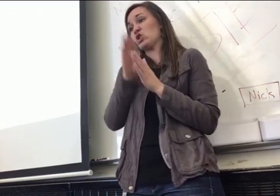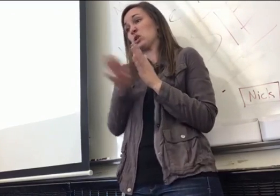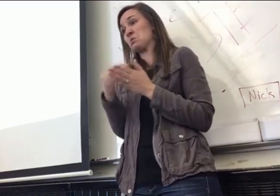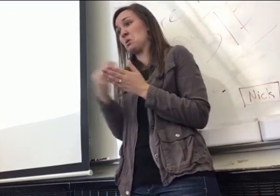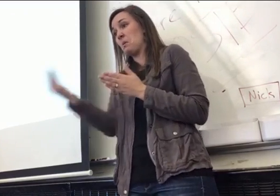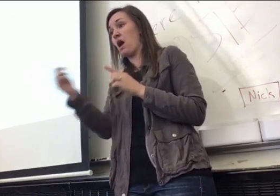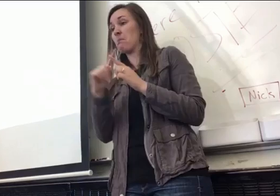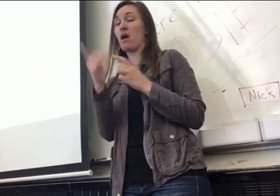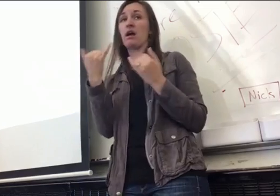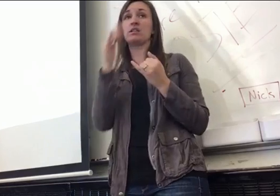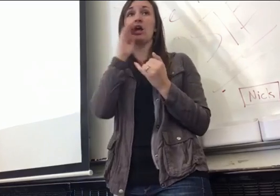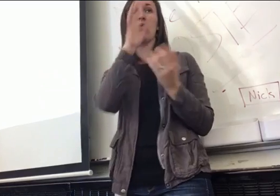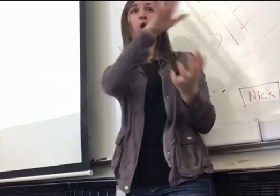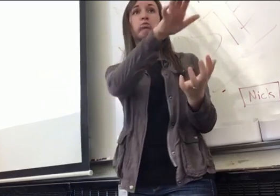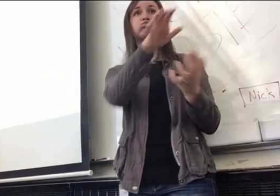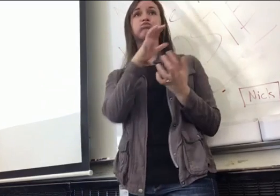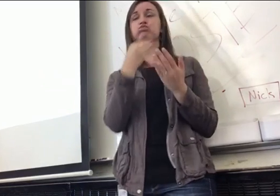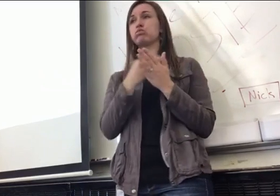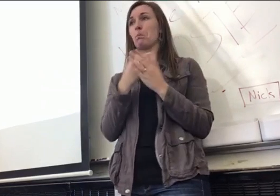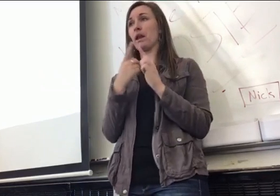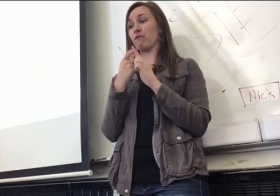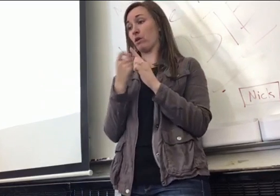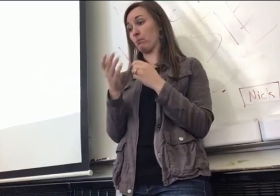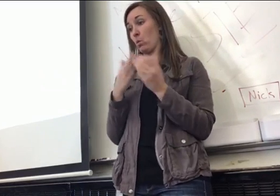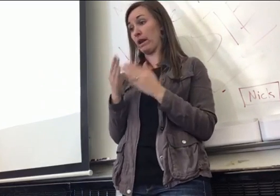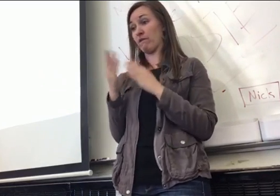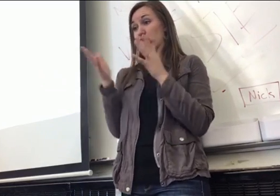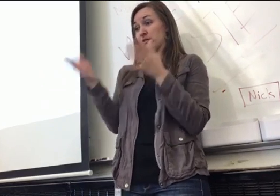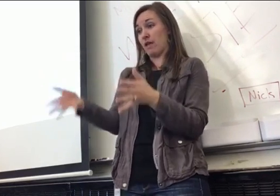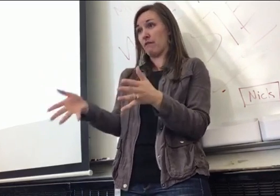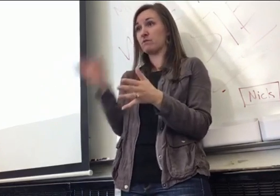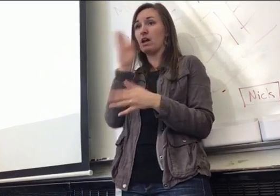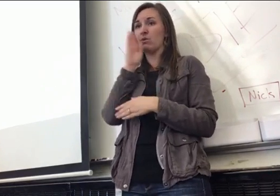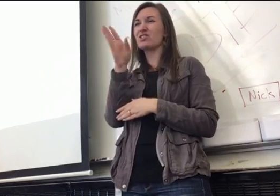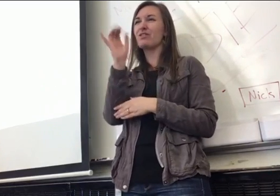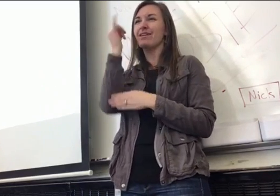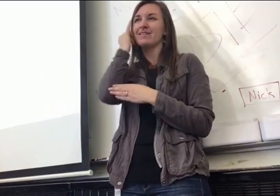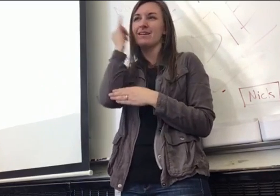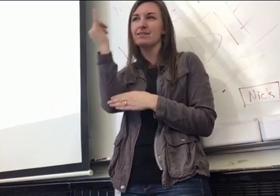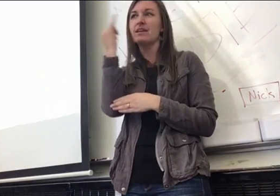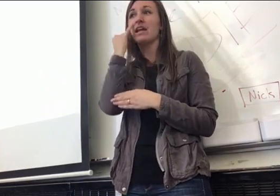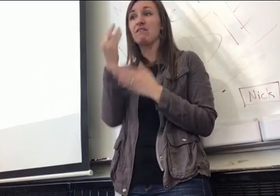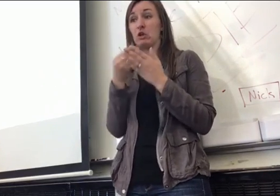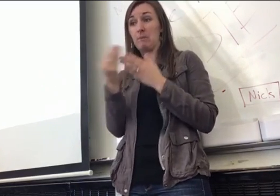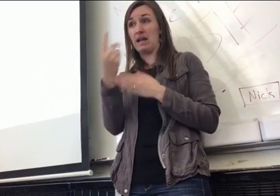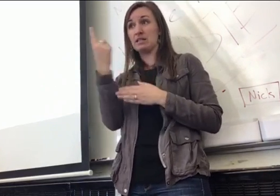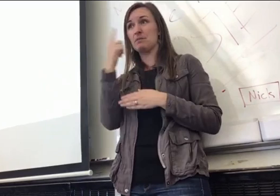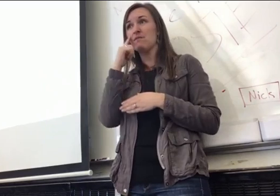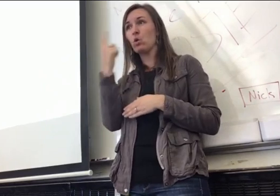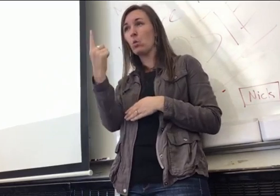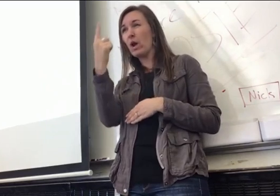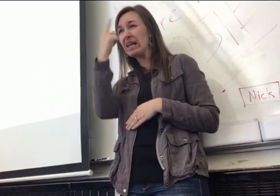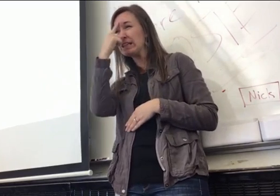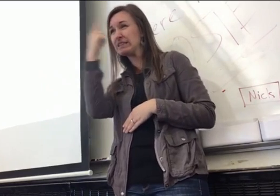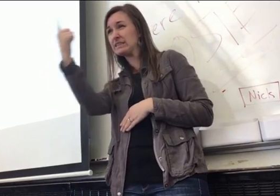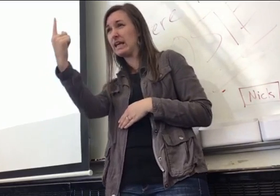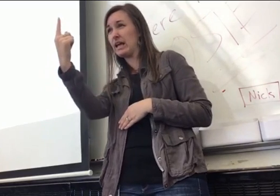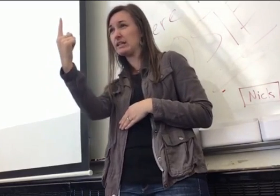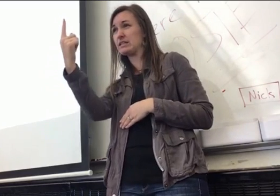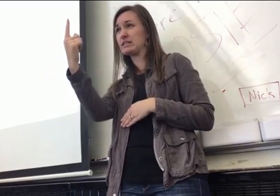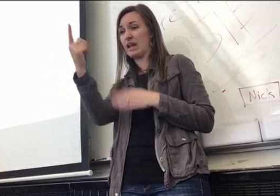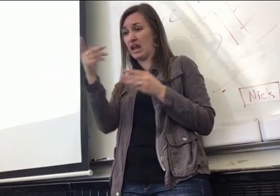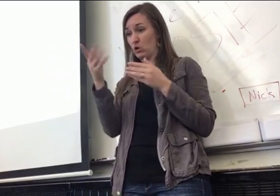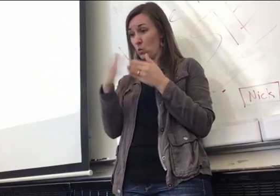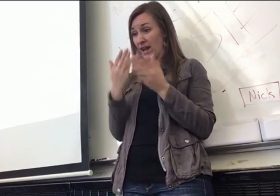the 45,000 or whatever eggs left. That's the idea here. When you're buying something for a cent and you're selling the rest of the people